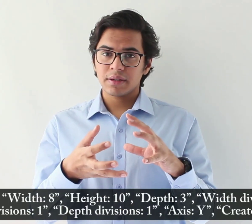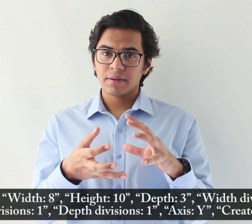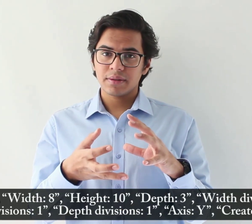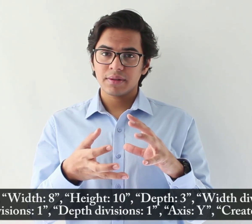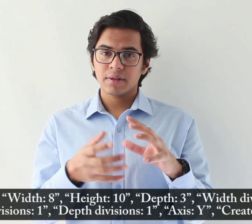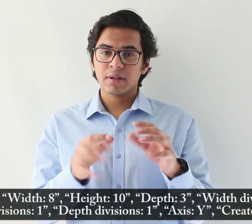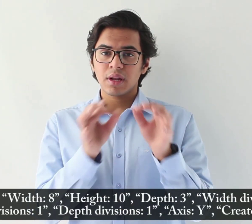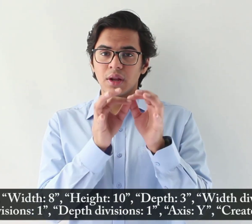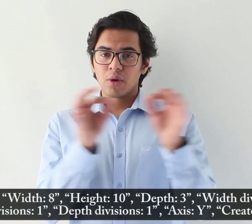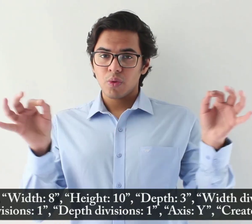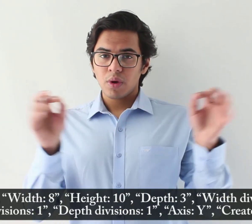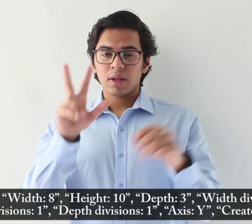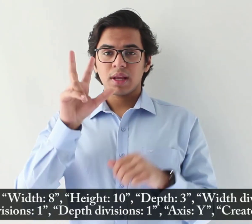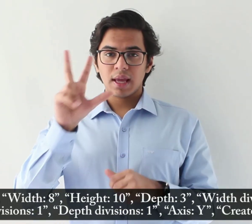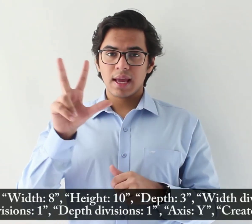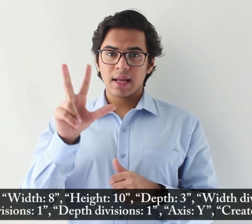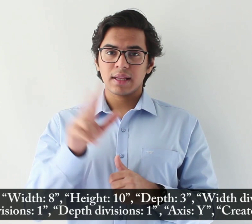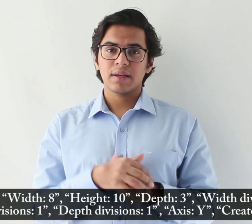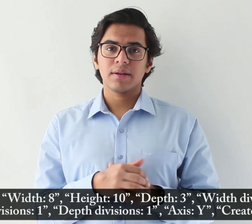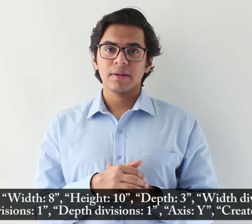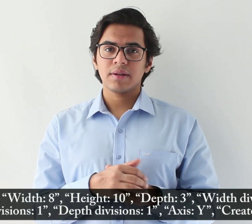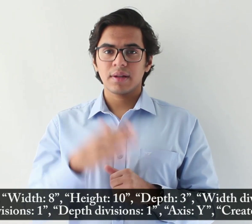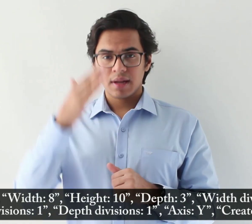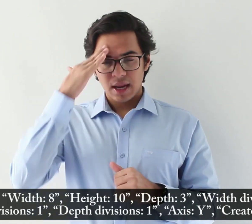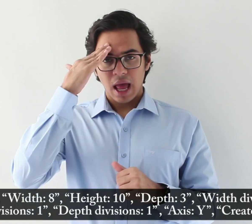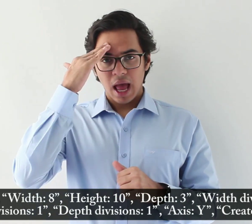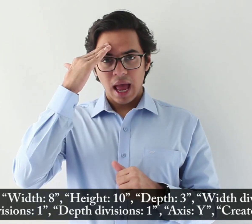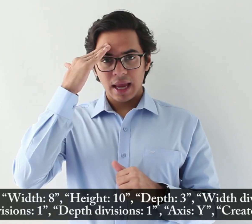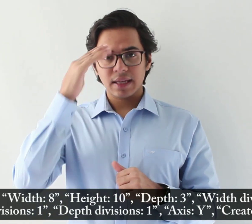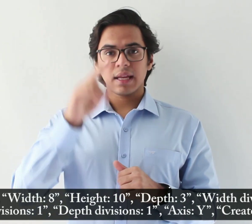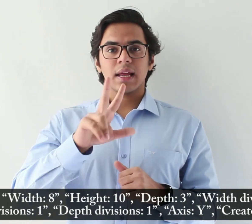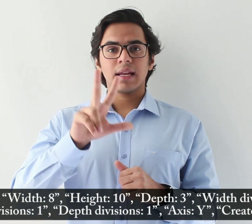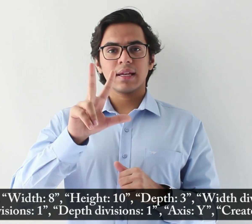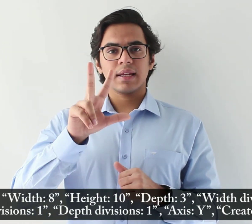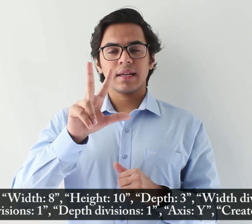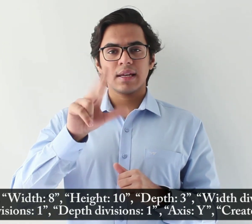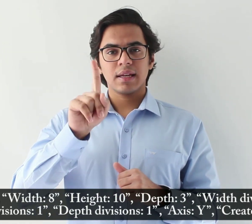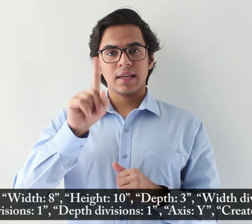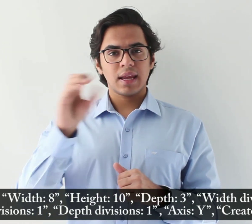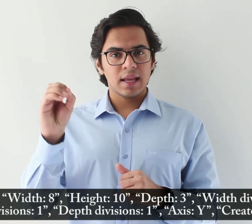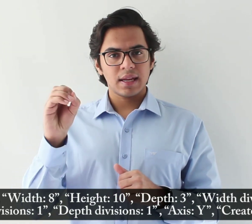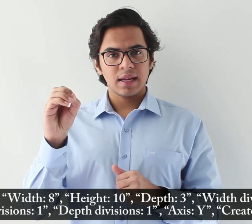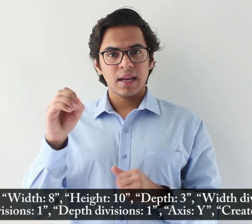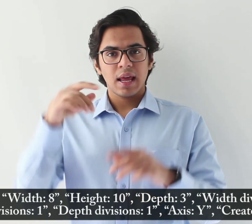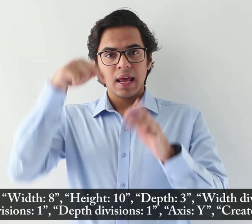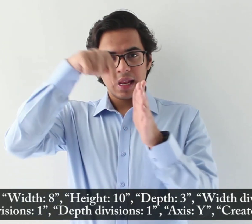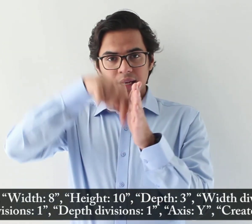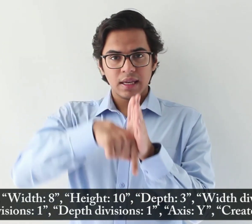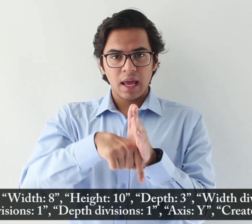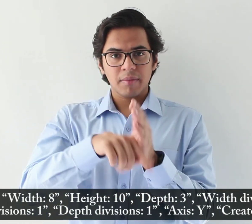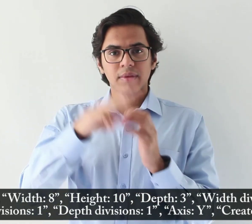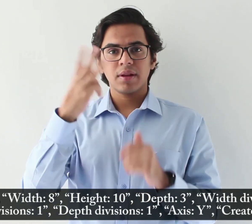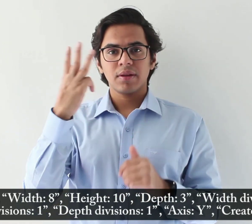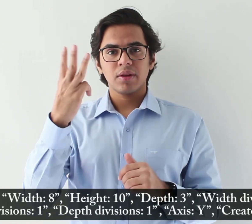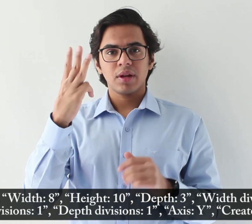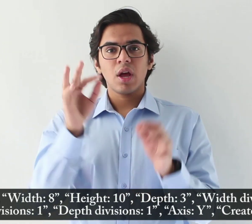Create Width 8, Height 10, Depth 3, Width